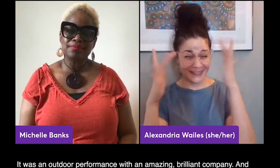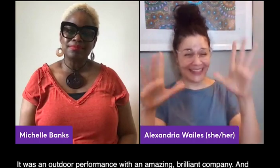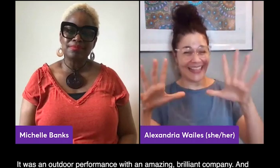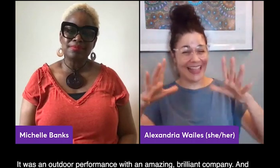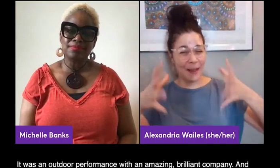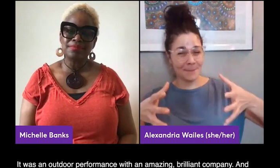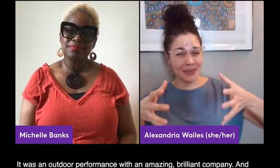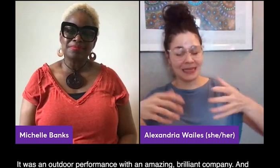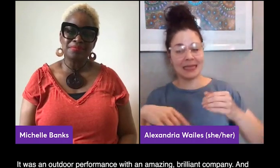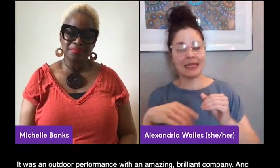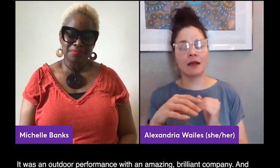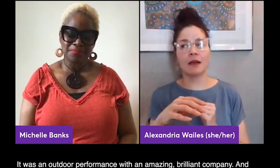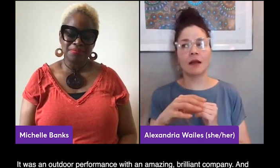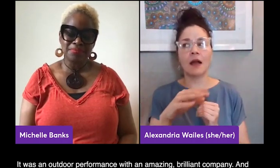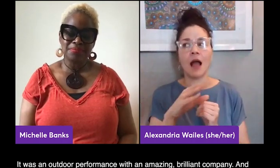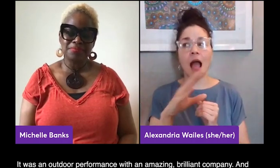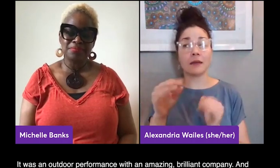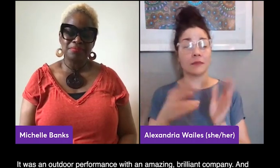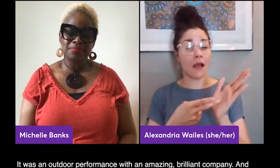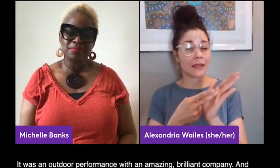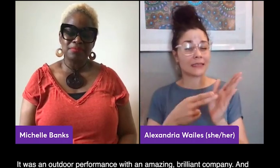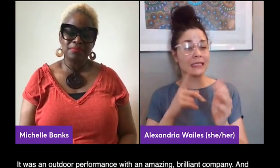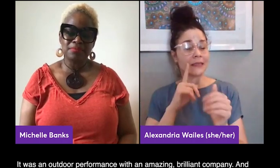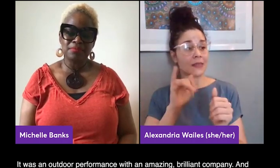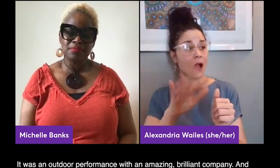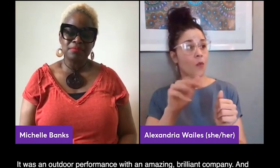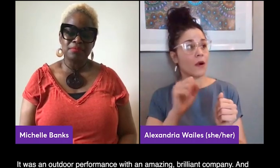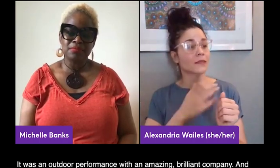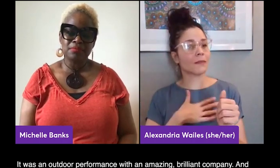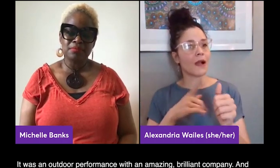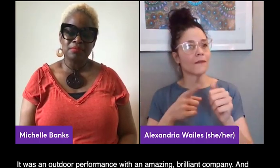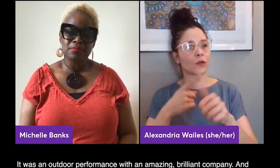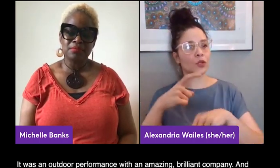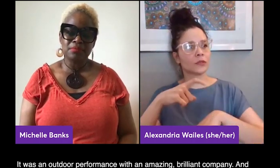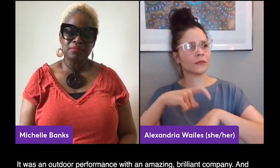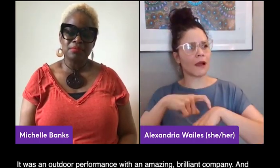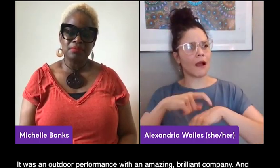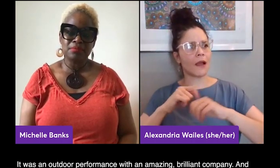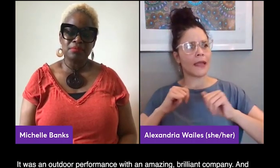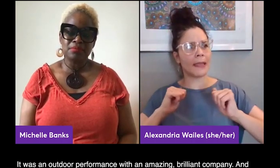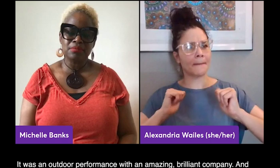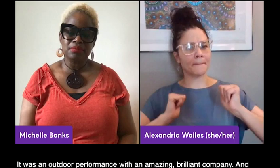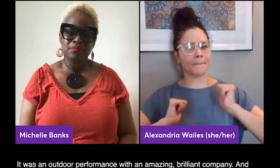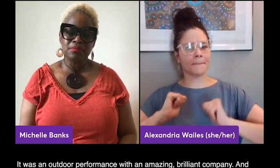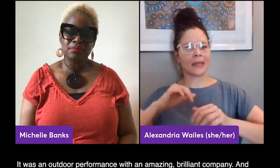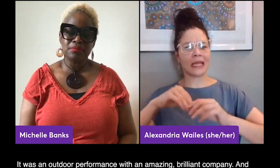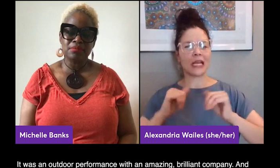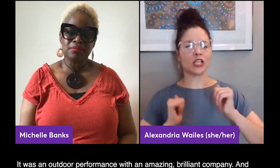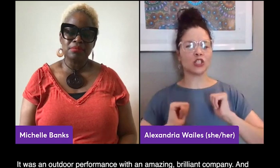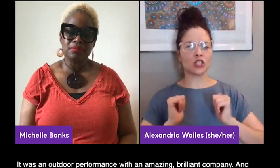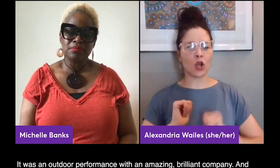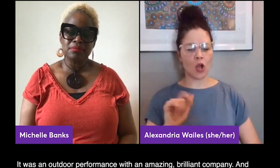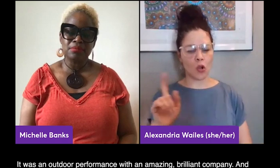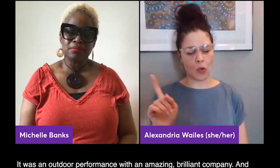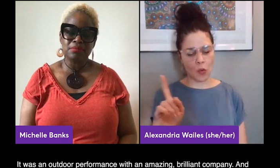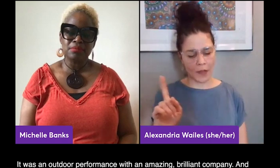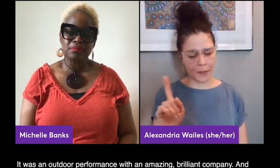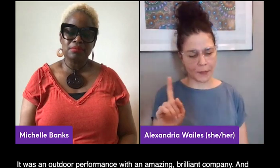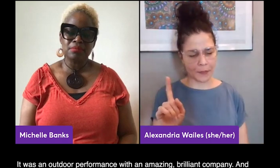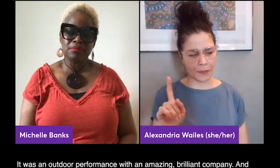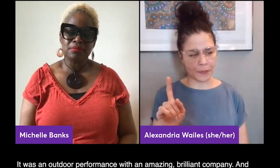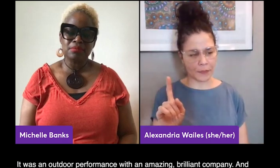amazing, brilliant company. And honestly, that was my first time performing in a show.